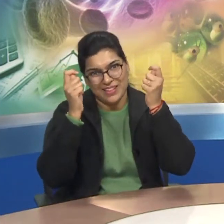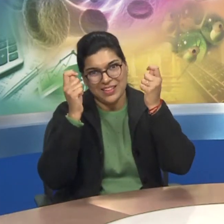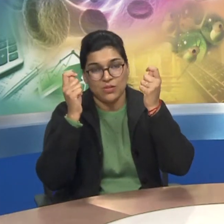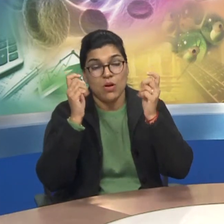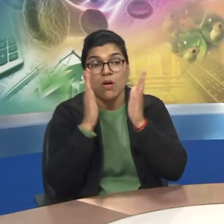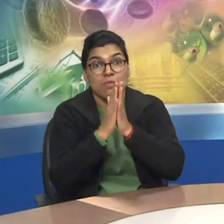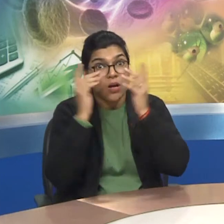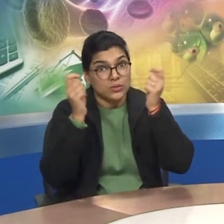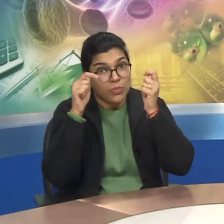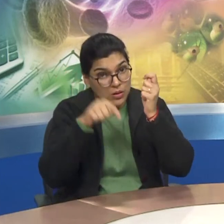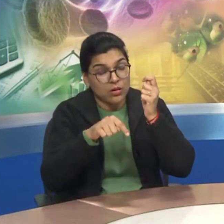celebrate.